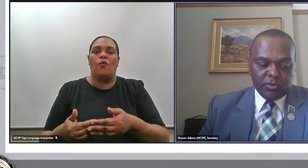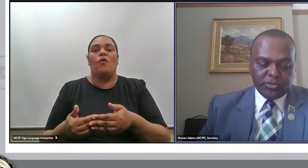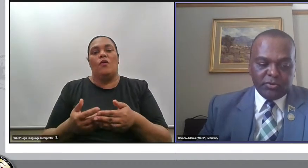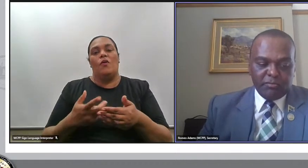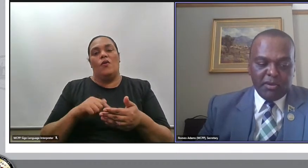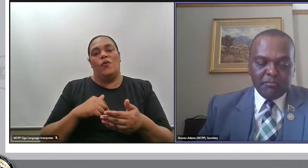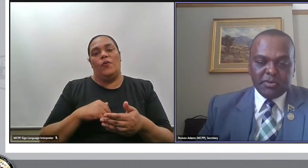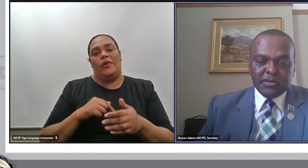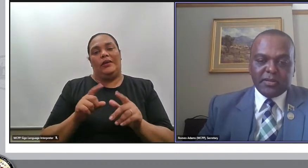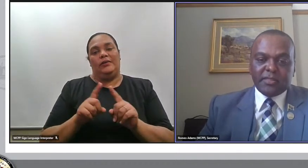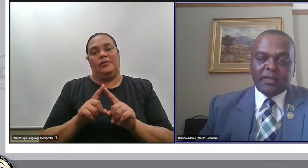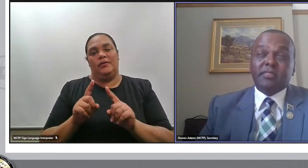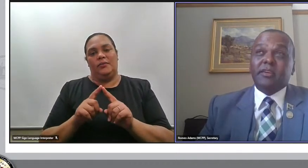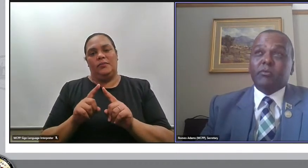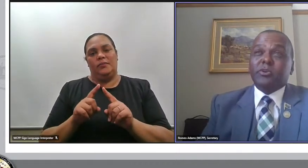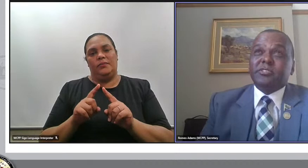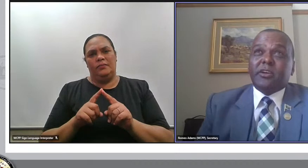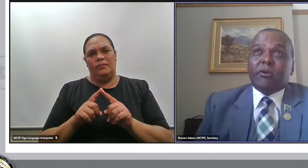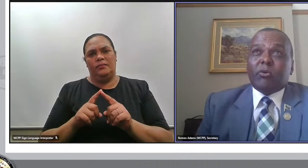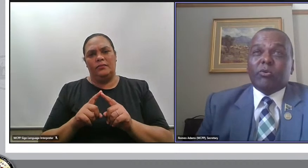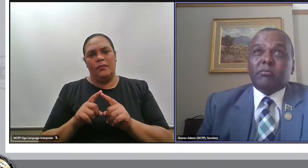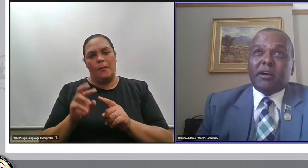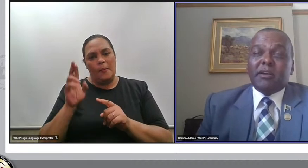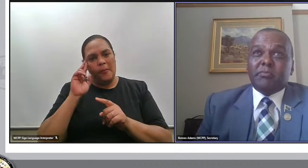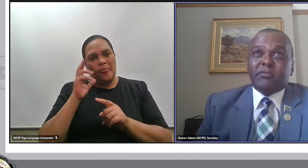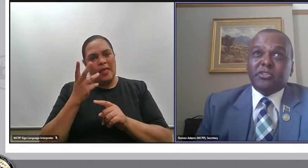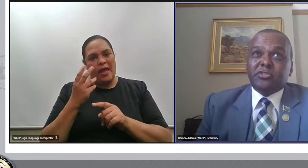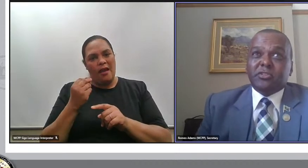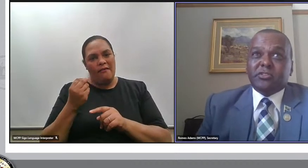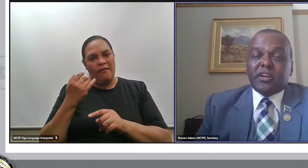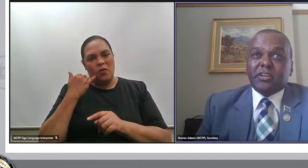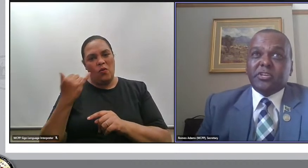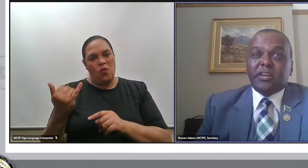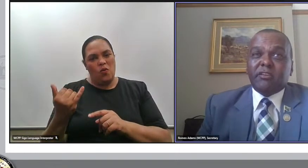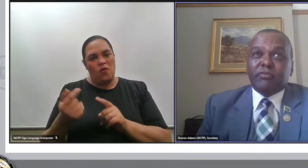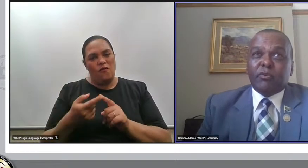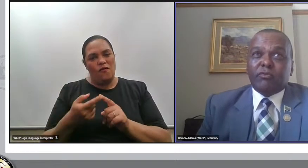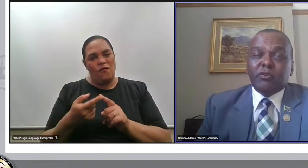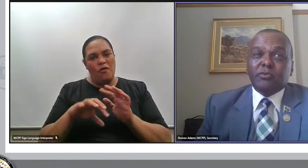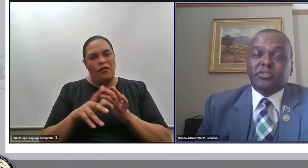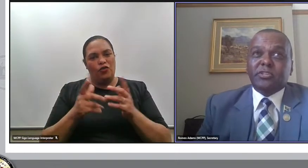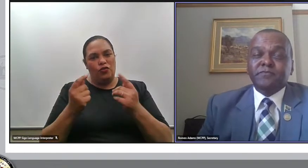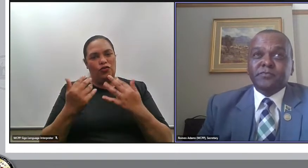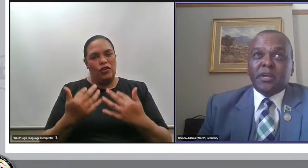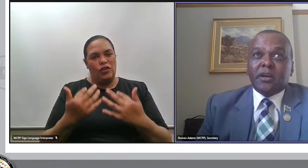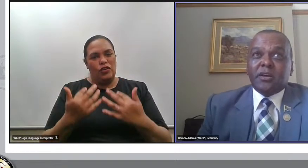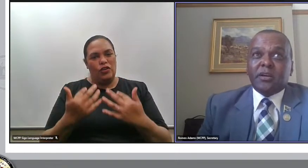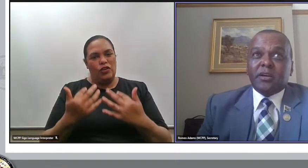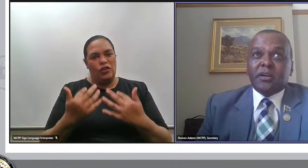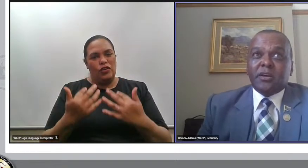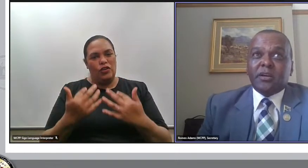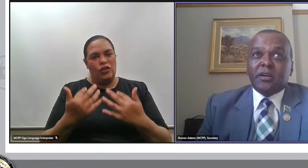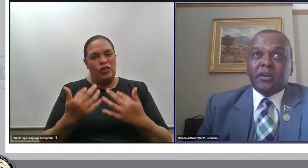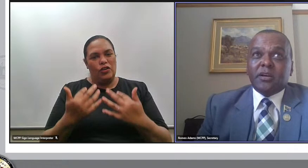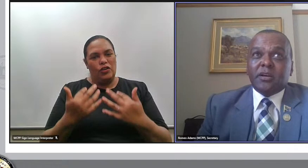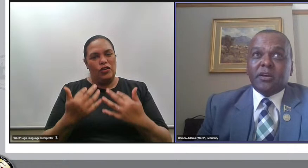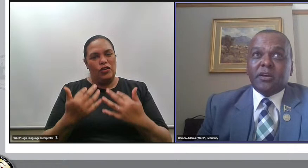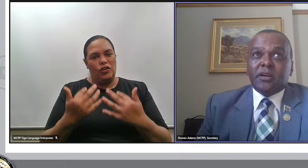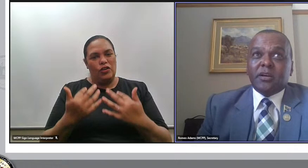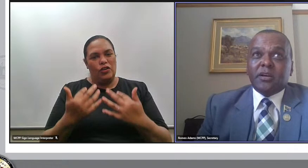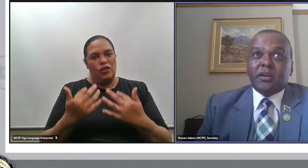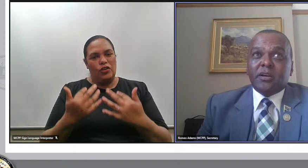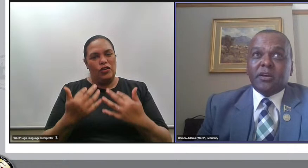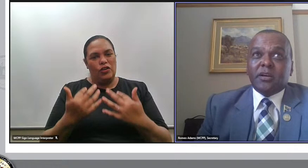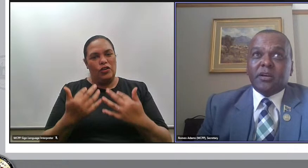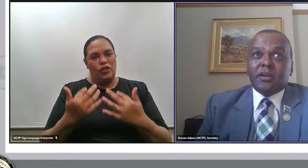we would also remember that there was a call by Provincial Treasury for votes to cut some of